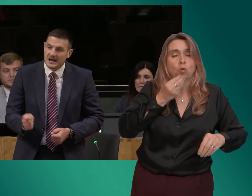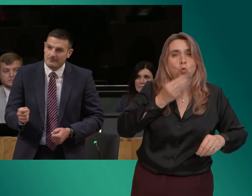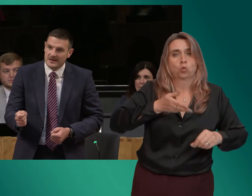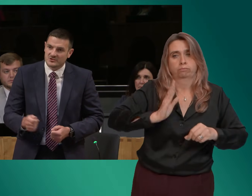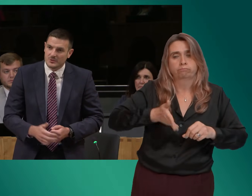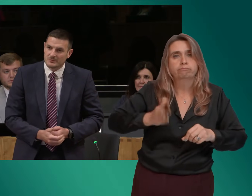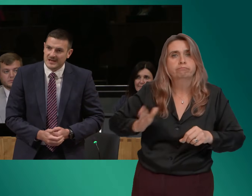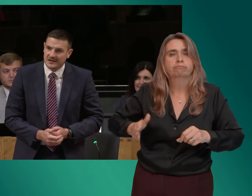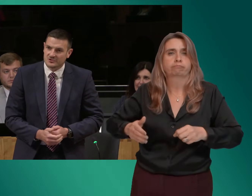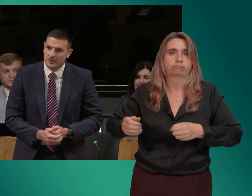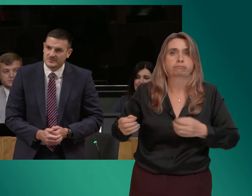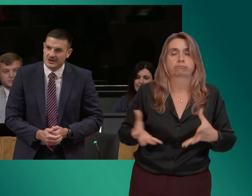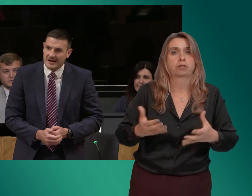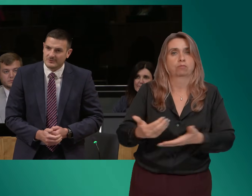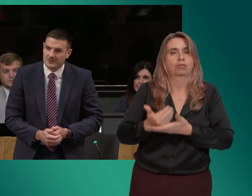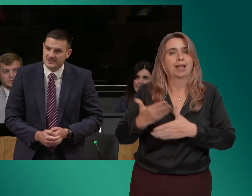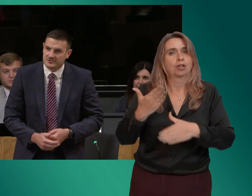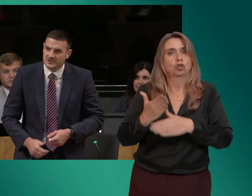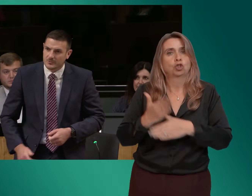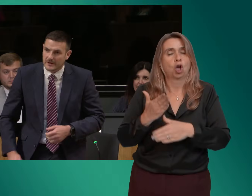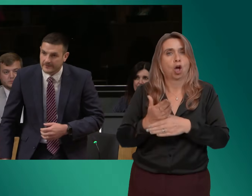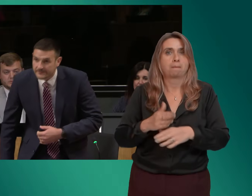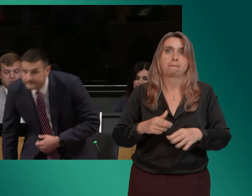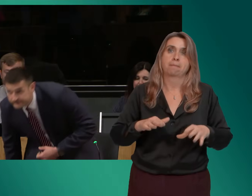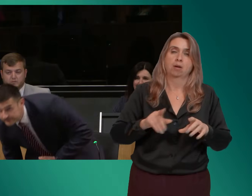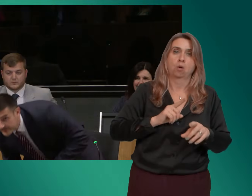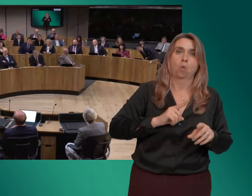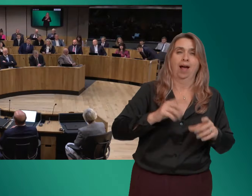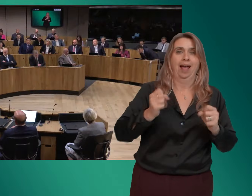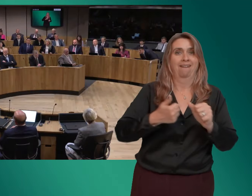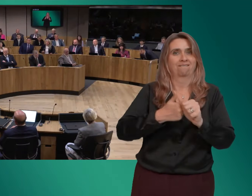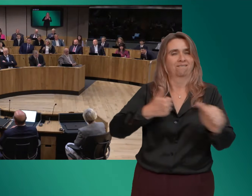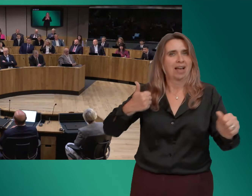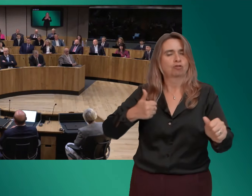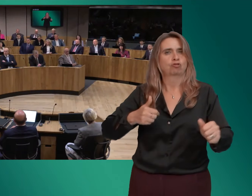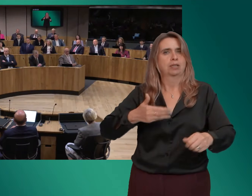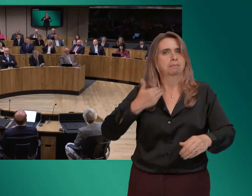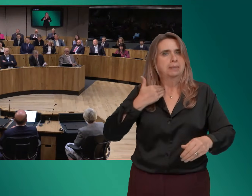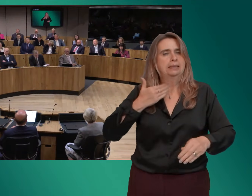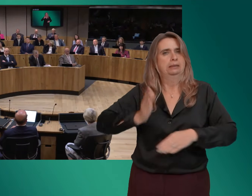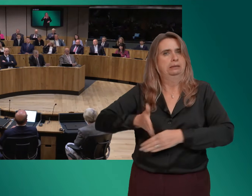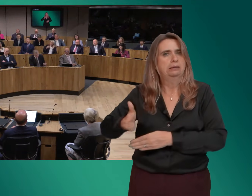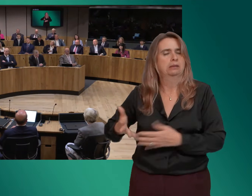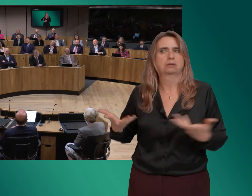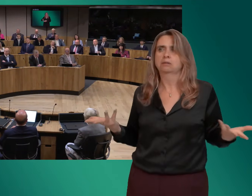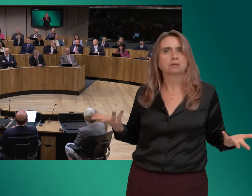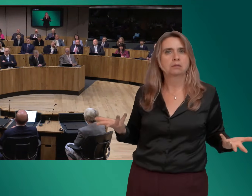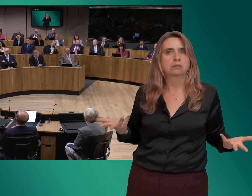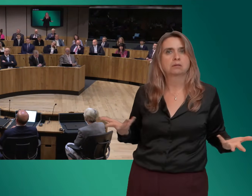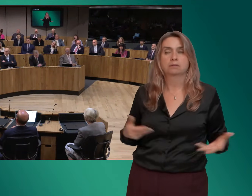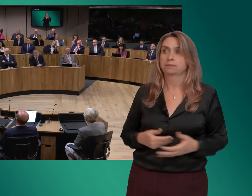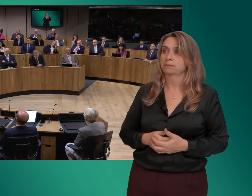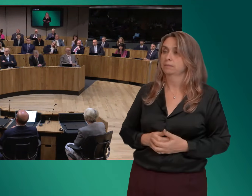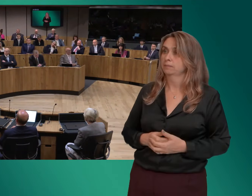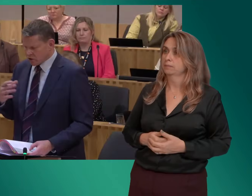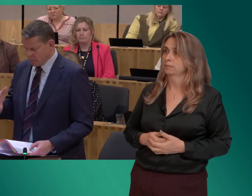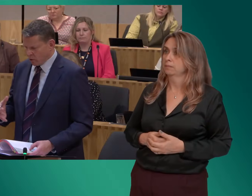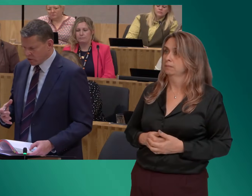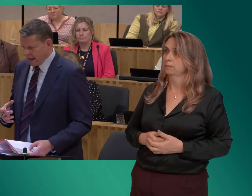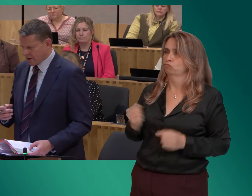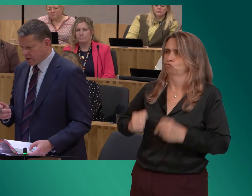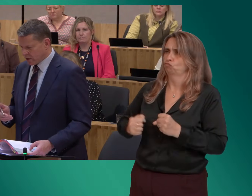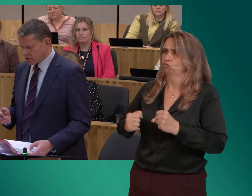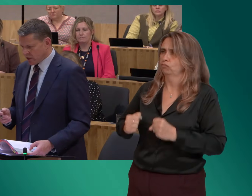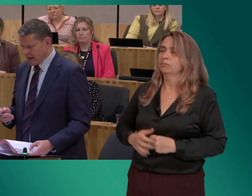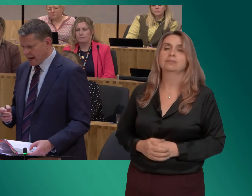security and make sure we protect jobs in our abattoirs across Wales? So our job is to